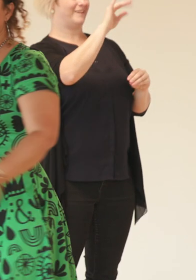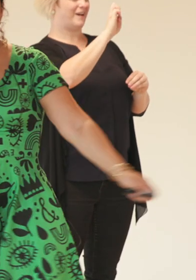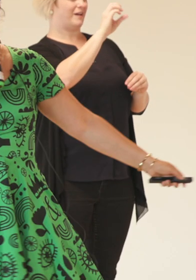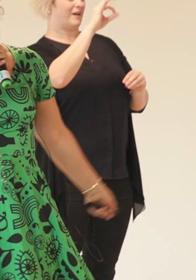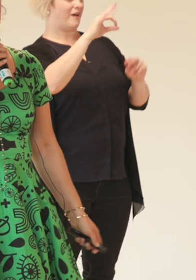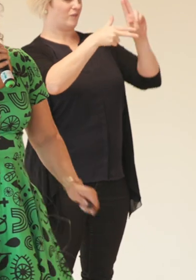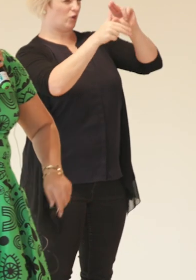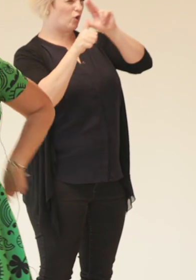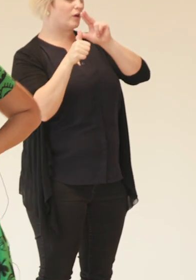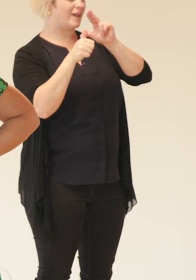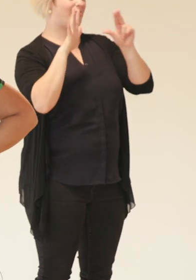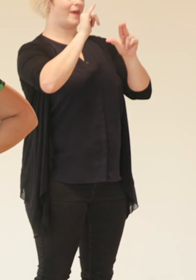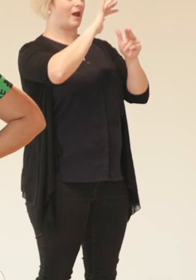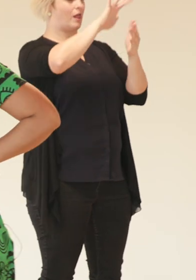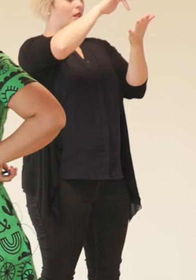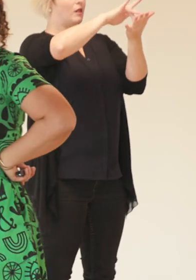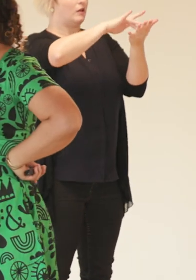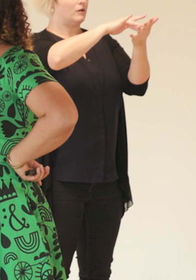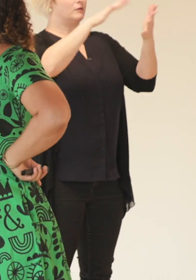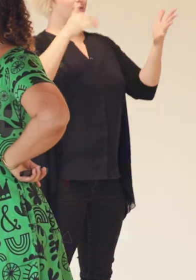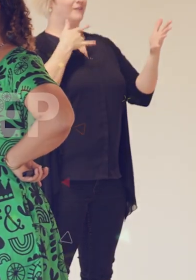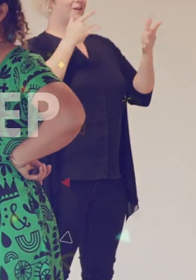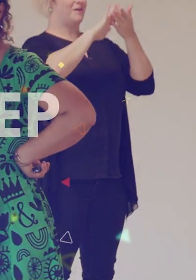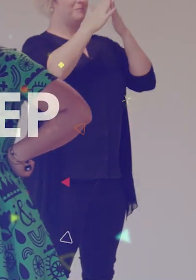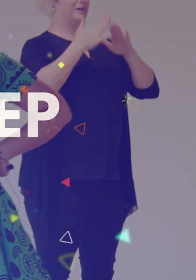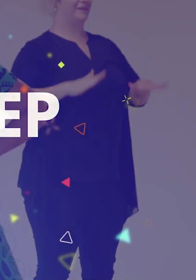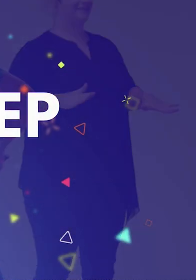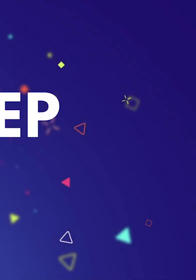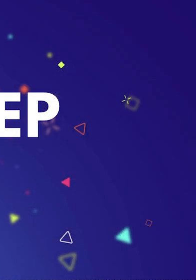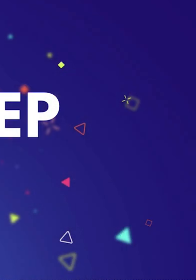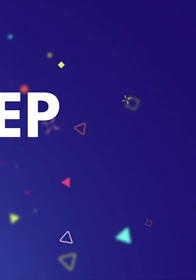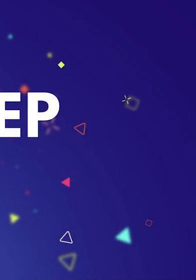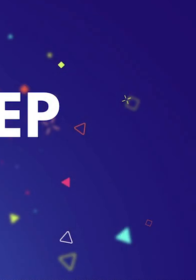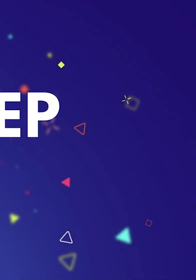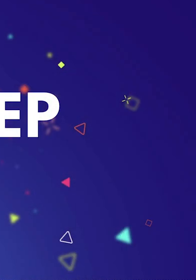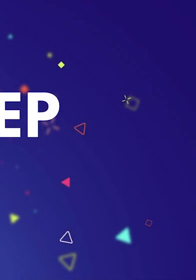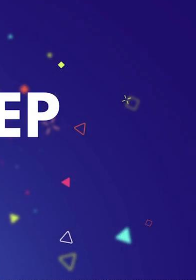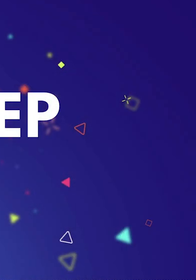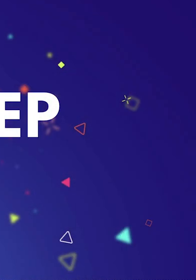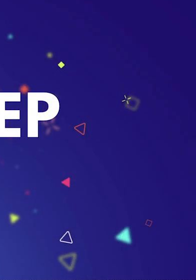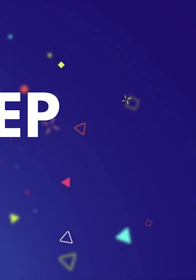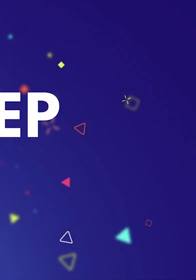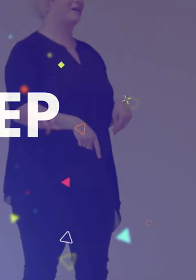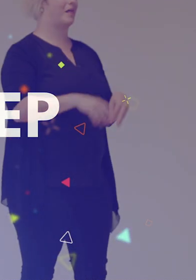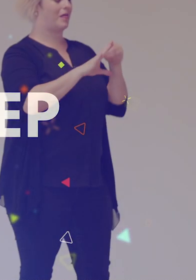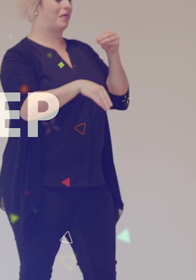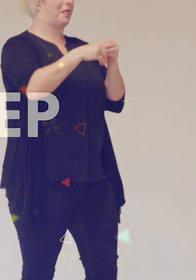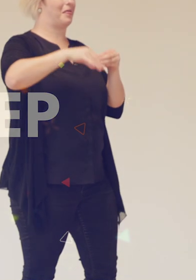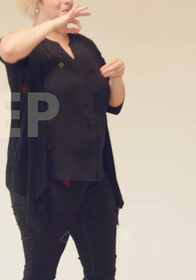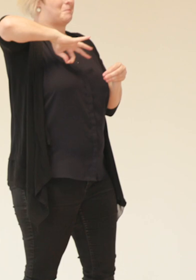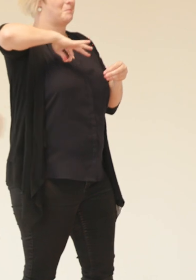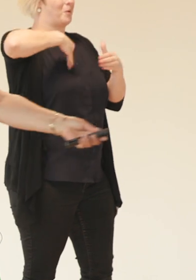And I want to give you a bonus step. That's what I wanted to get to. That bonus step is to really, and I